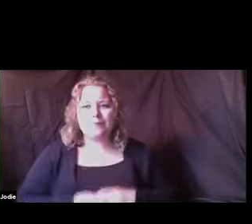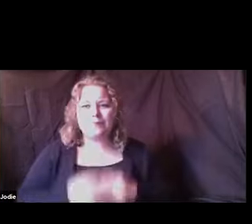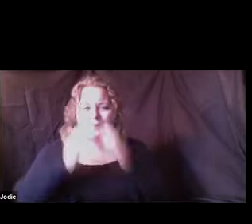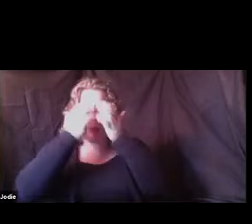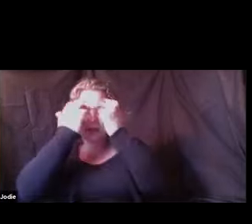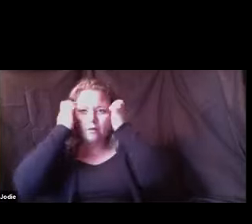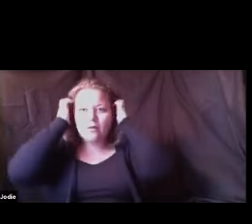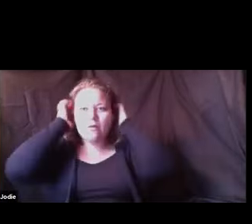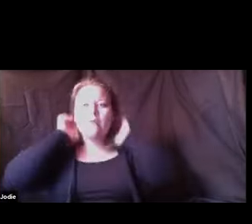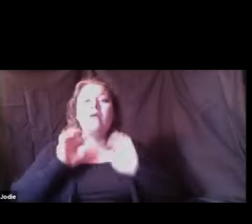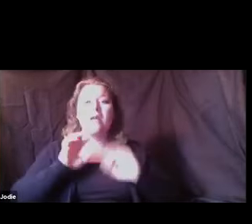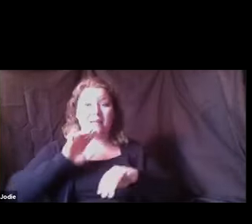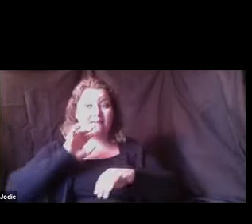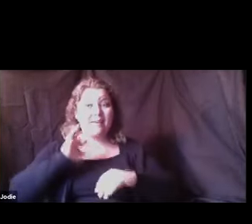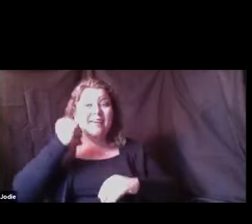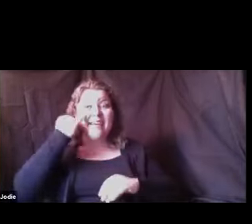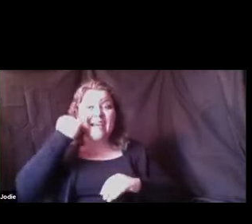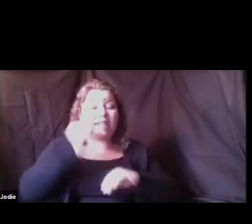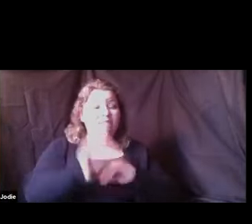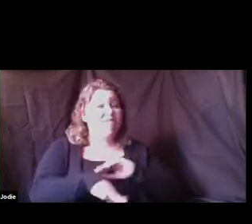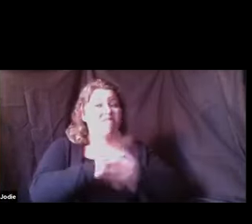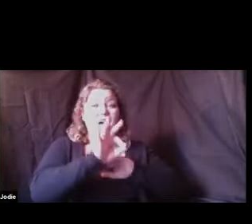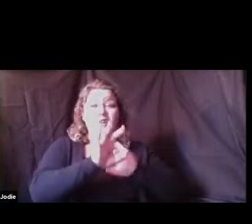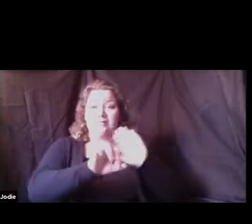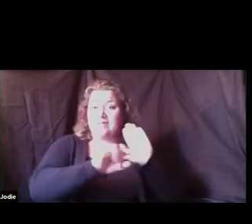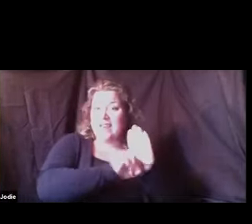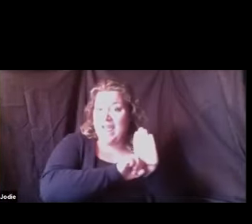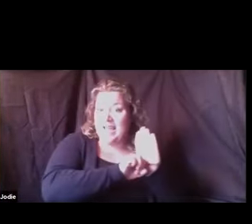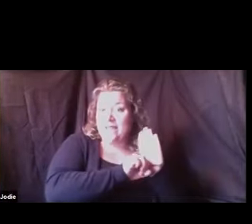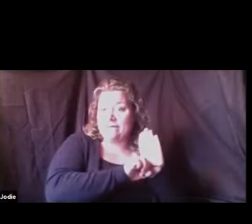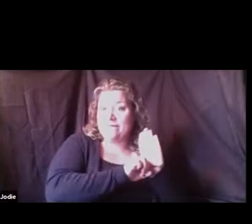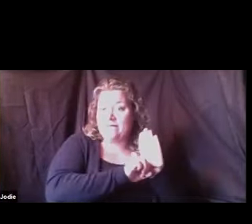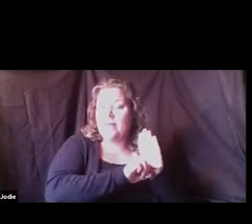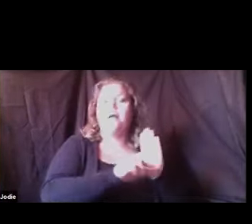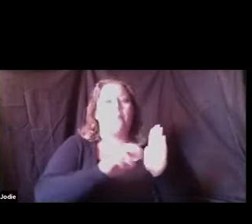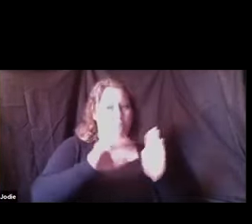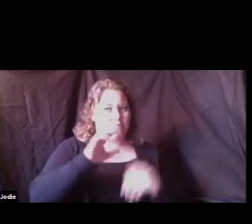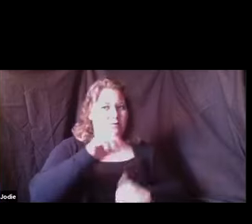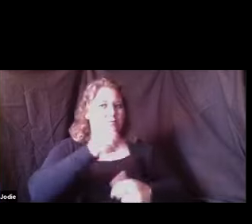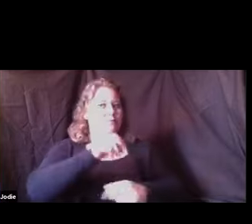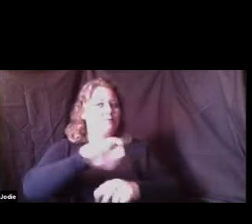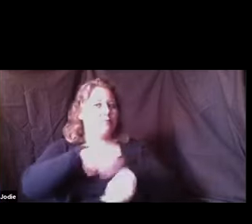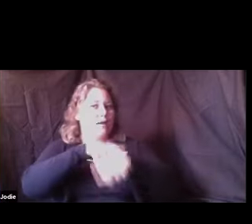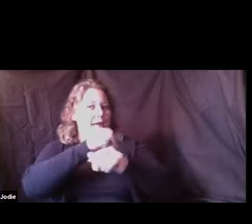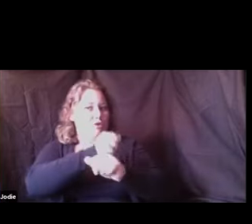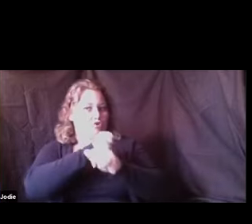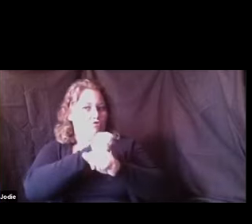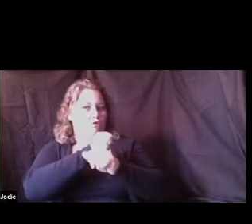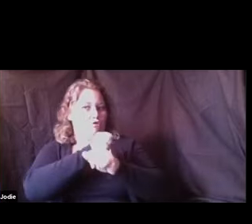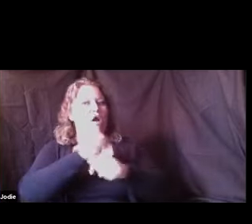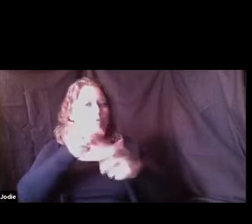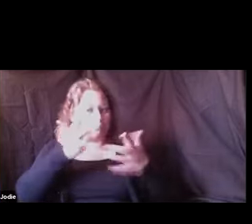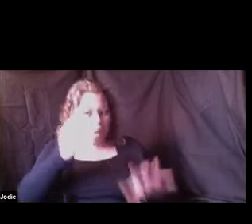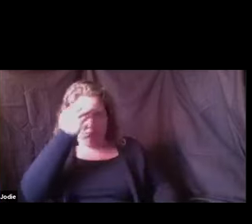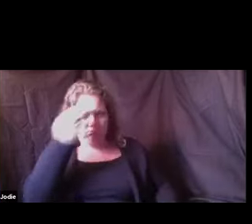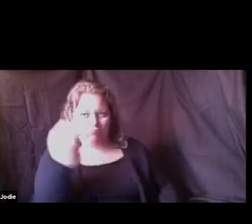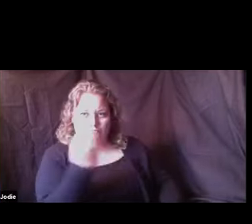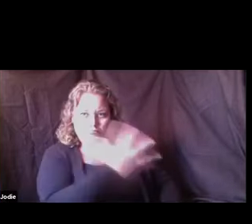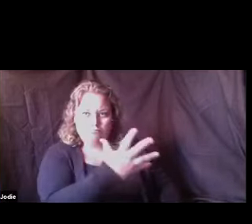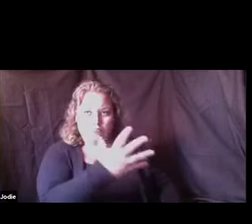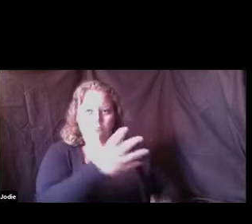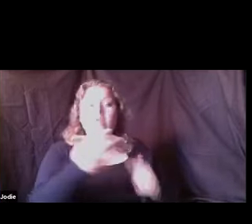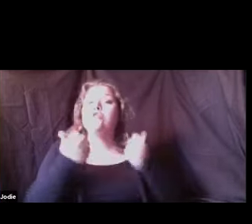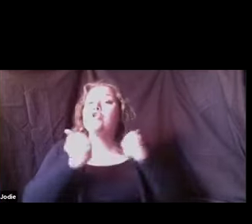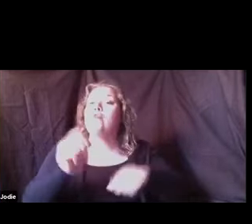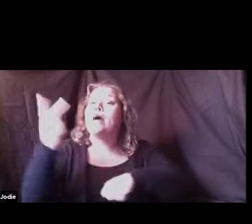notifying those that had negative test results, and the process is that they make 2 attempts, and if they don't reach the person in